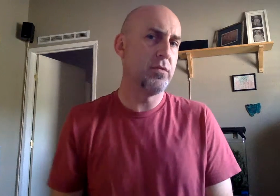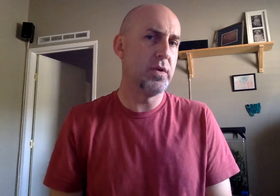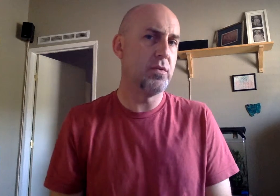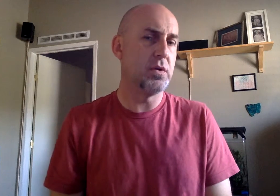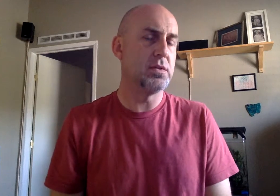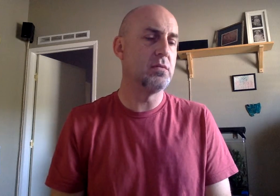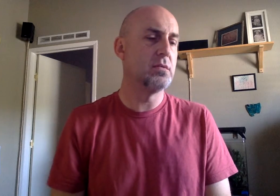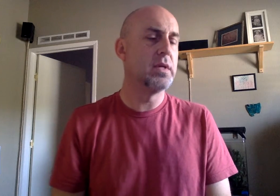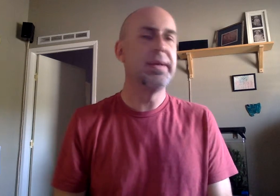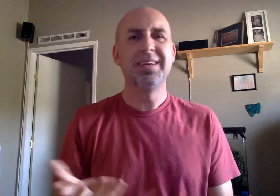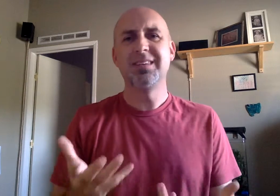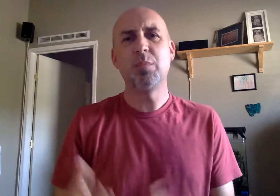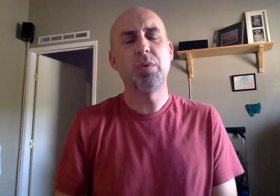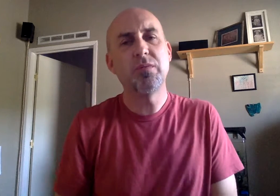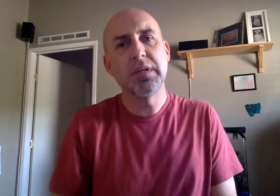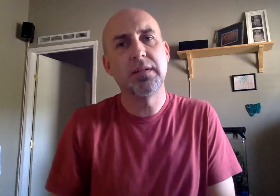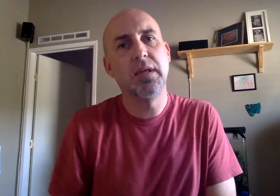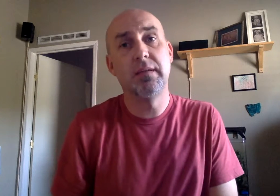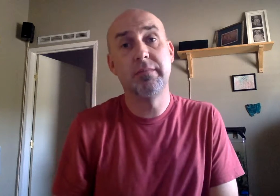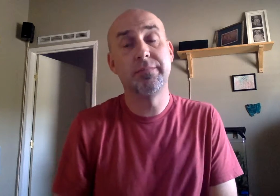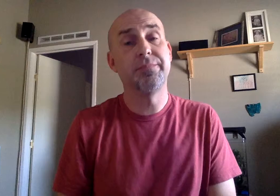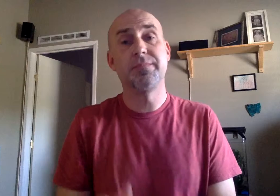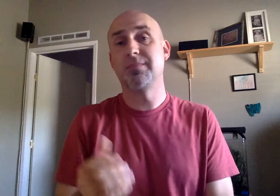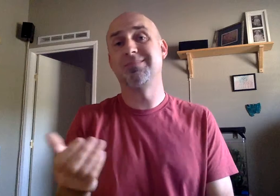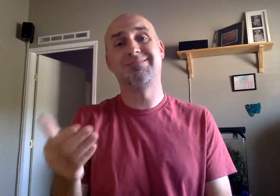Forever also. Not perfect. Again,